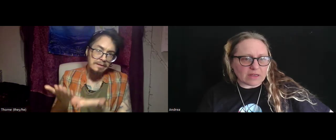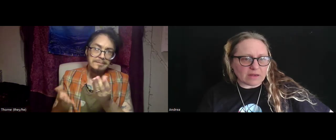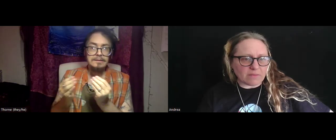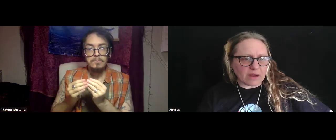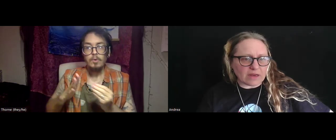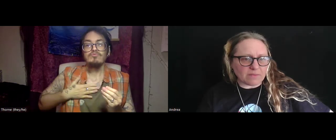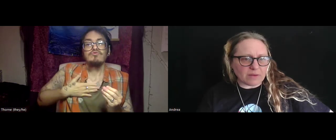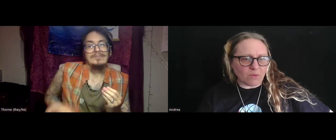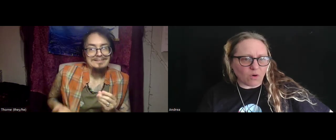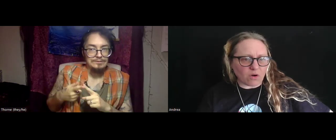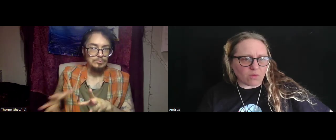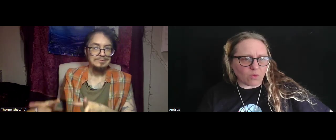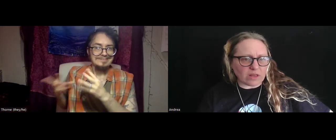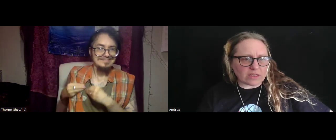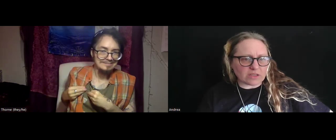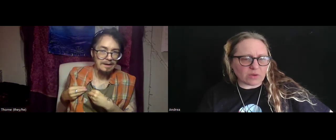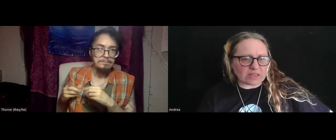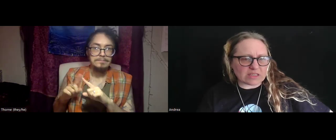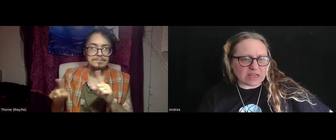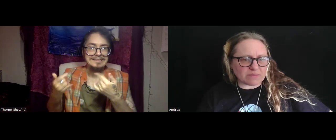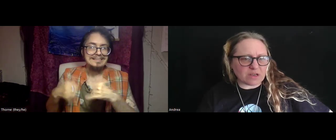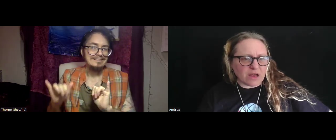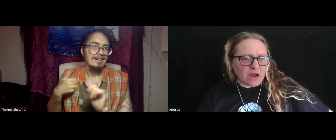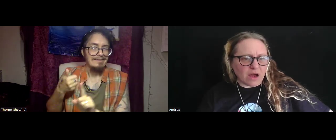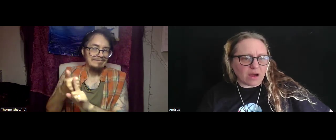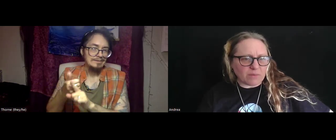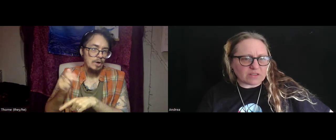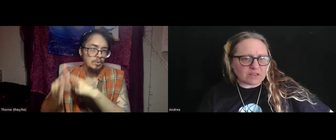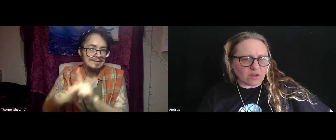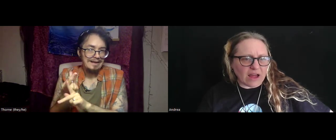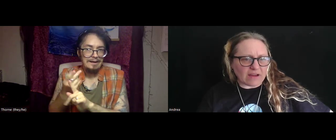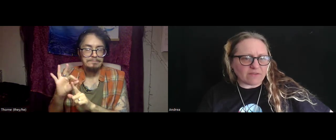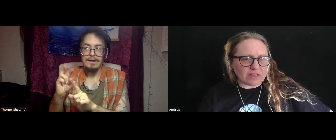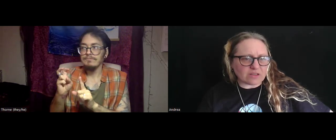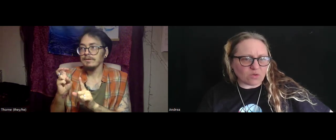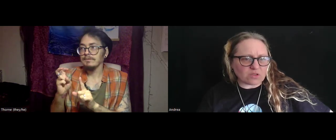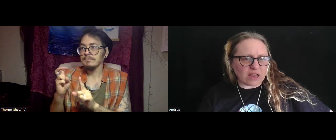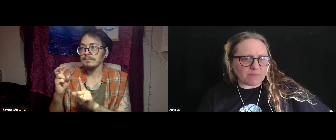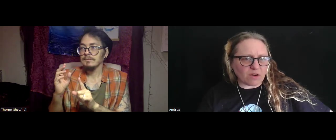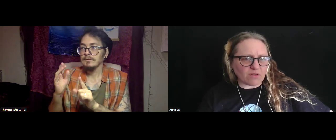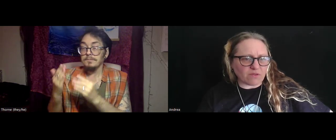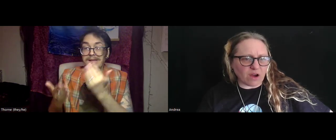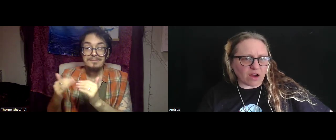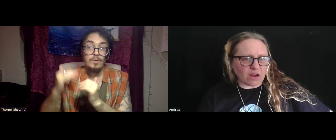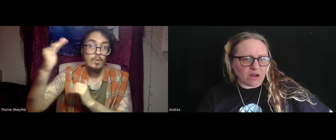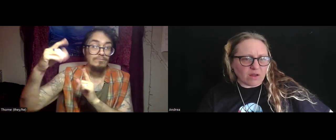body might be more willing to accept but still have its own type of